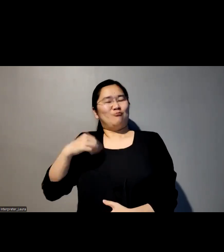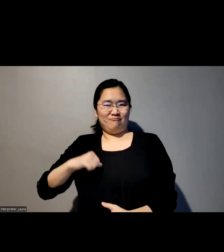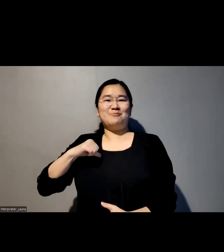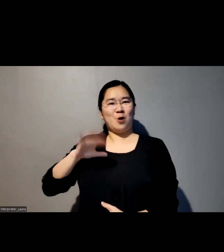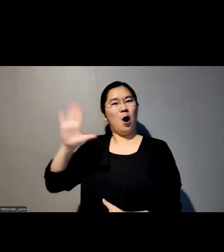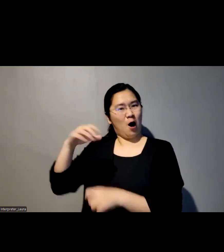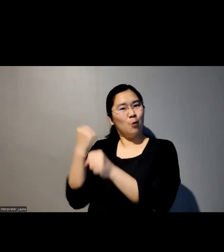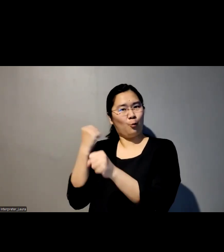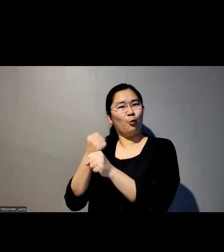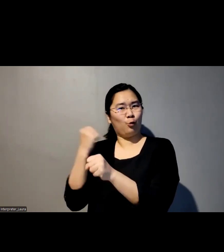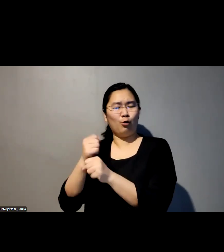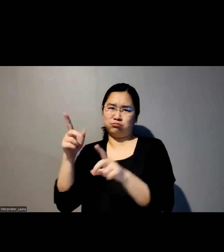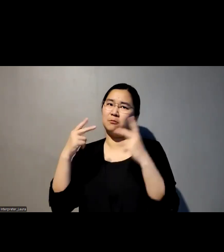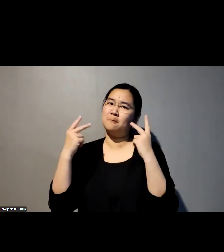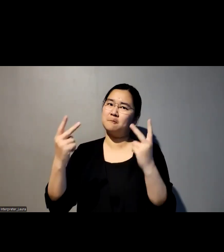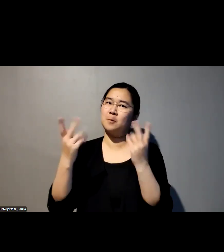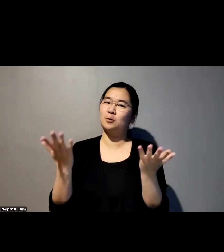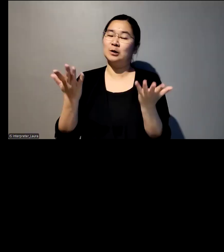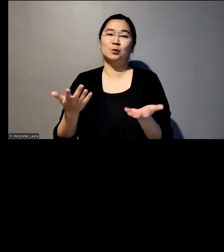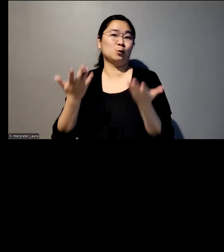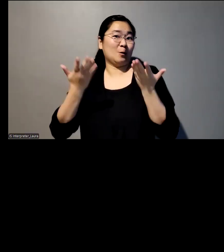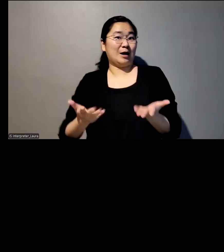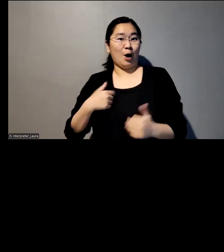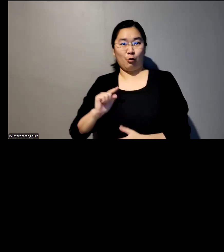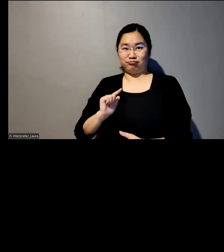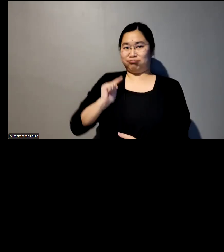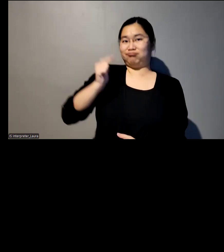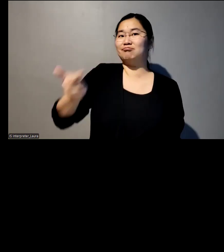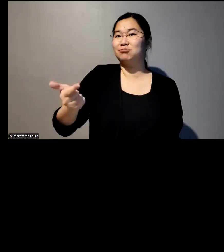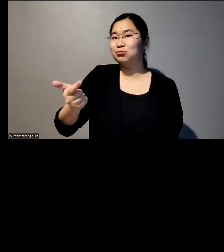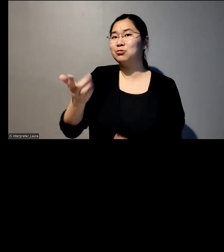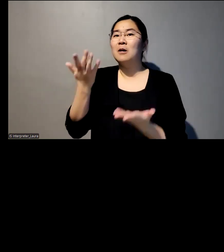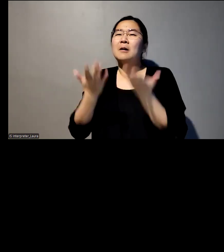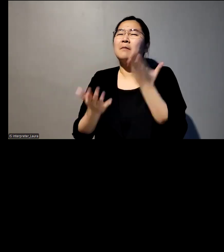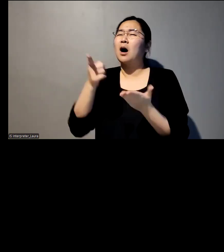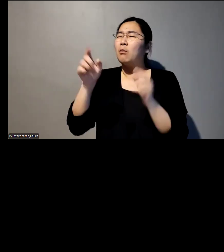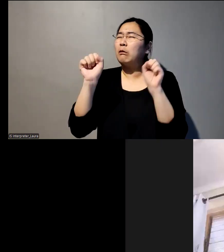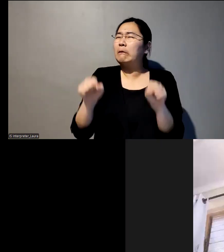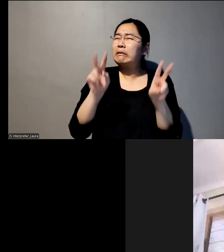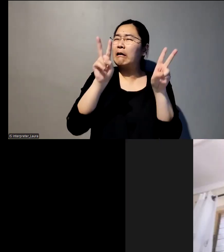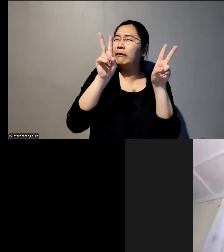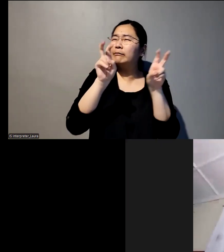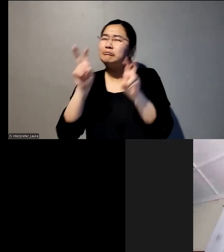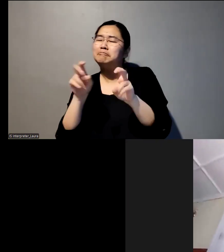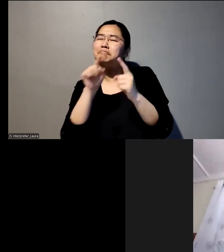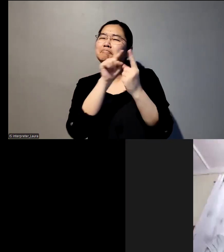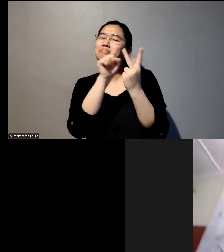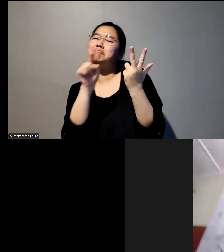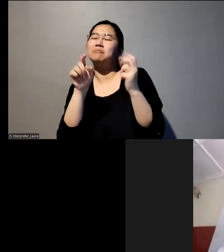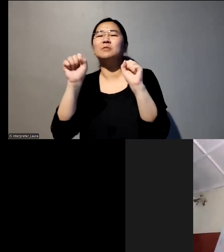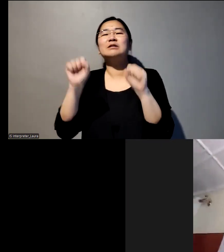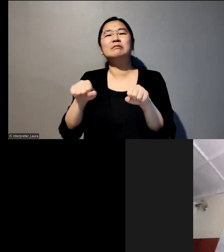deinstitutionalization and the process involved around deinstitutionalization, and also how we can